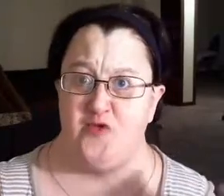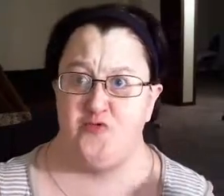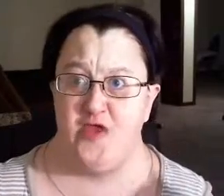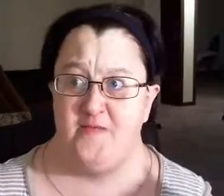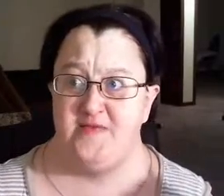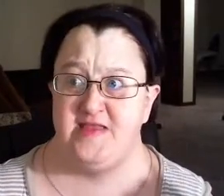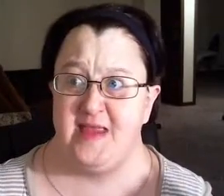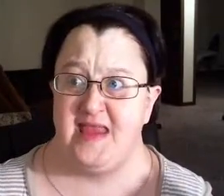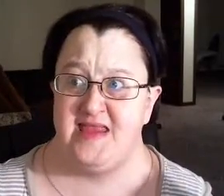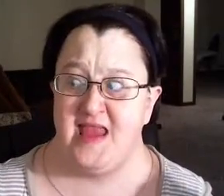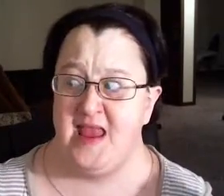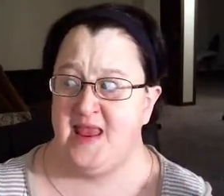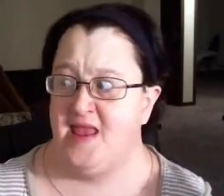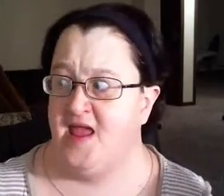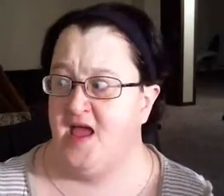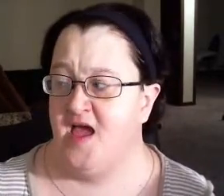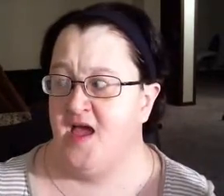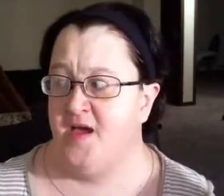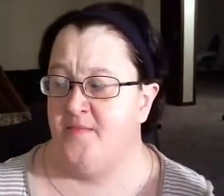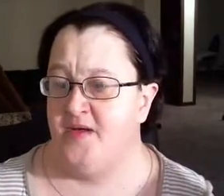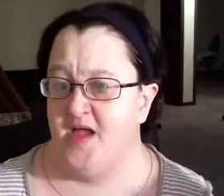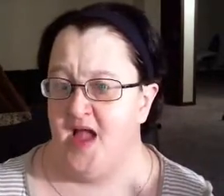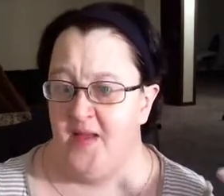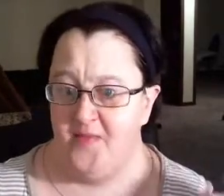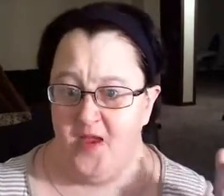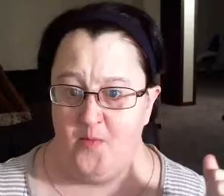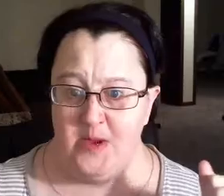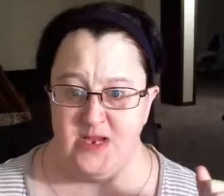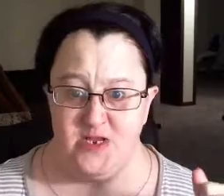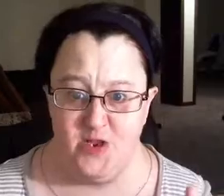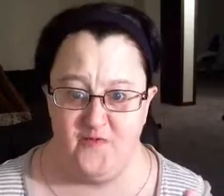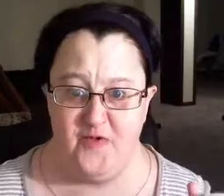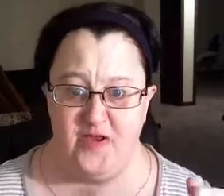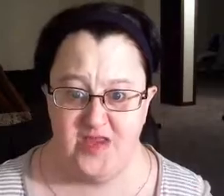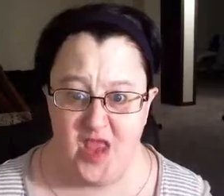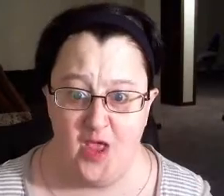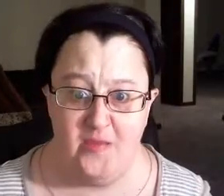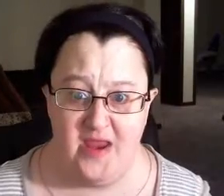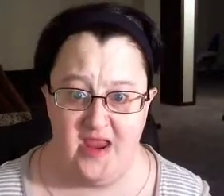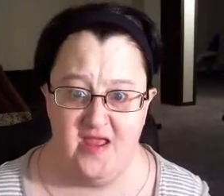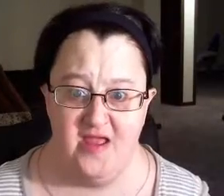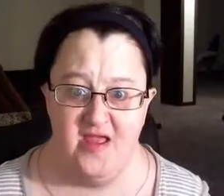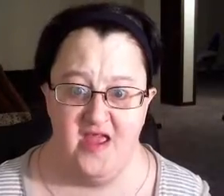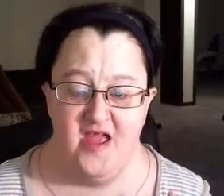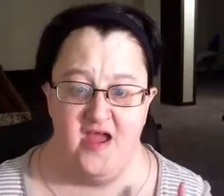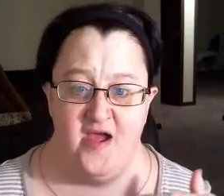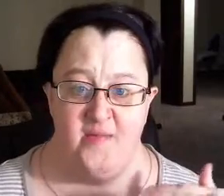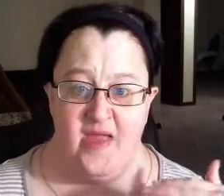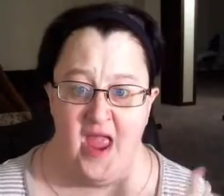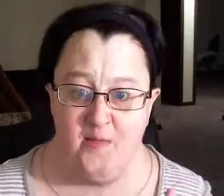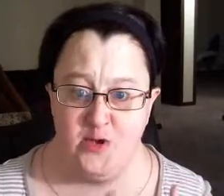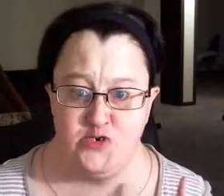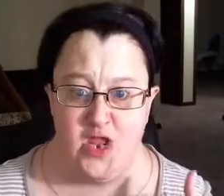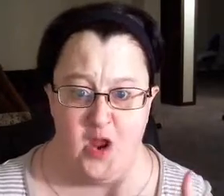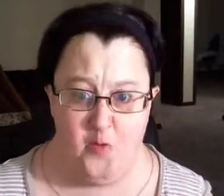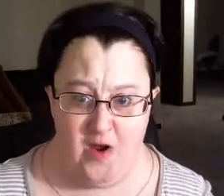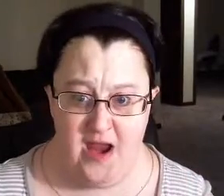doctor's office and i said um i'm i'm wanting to know if you can tell me um how much i weighed